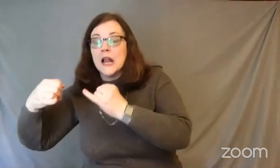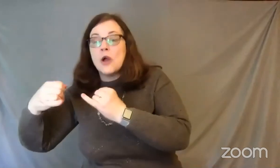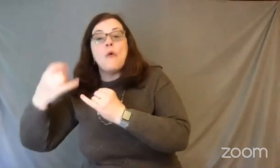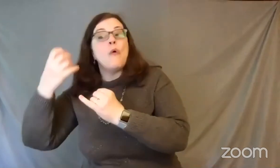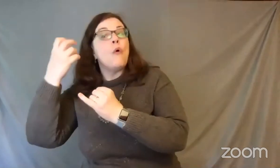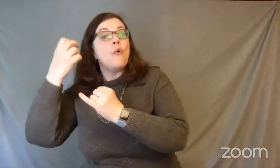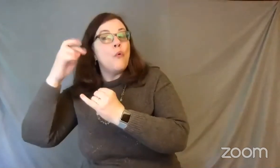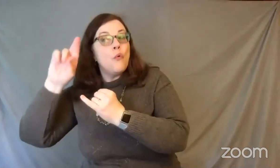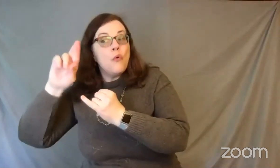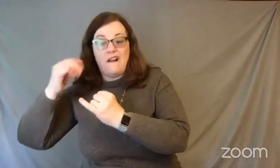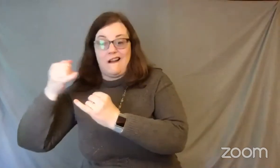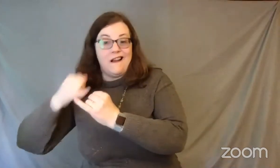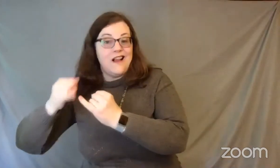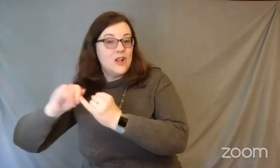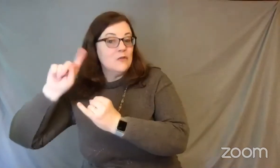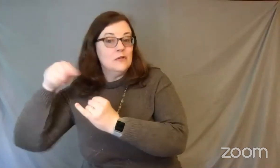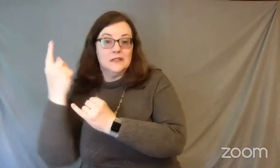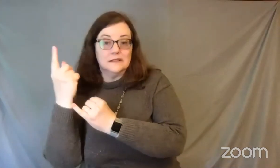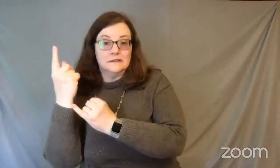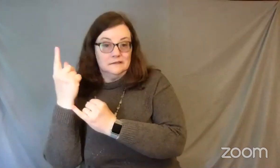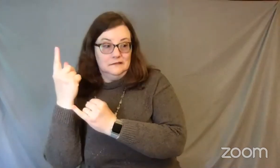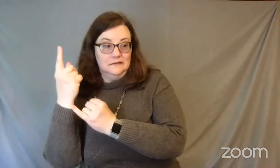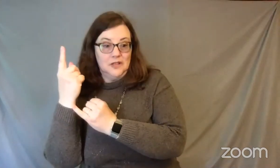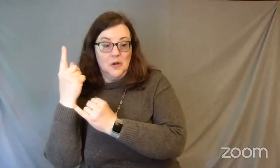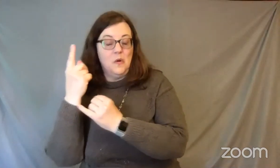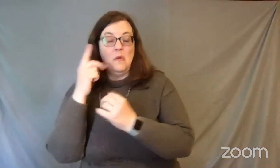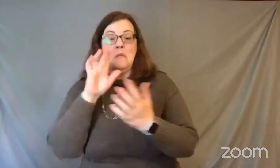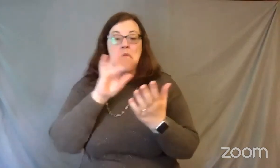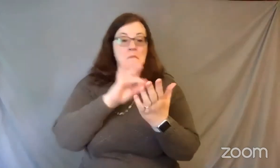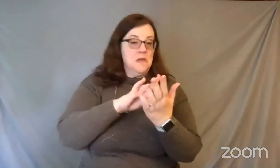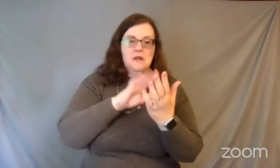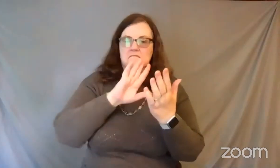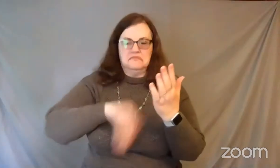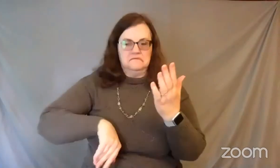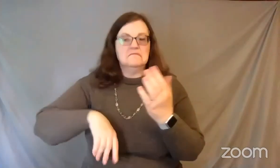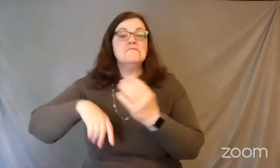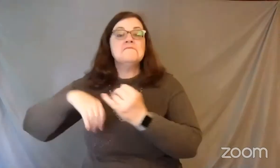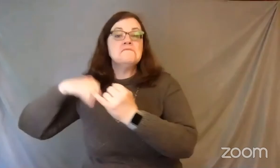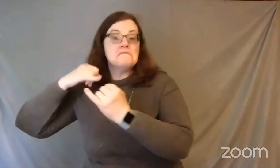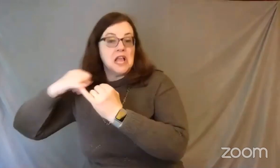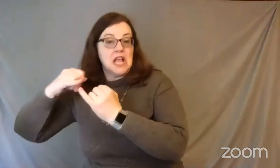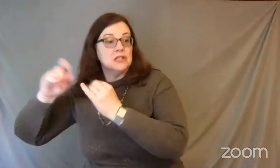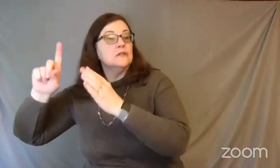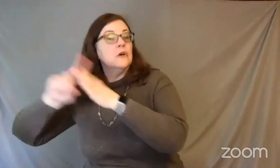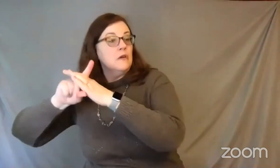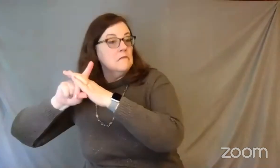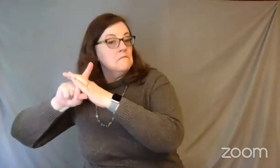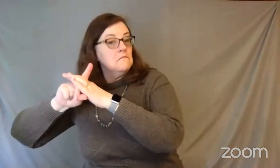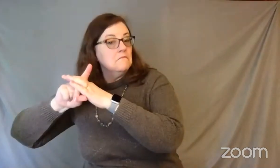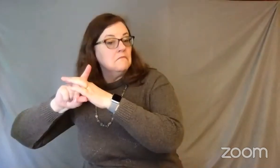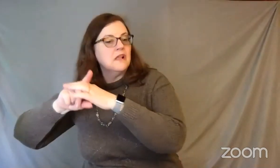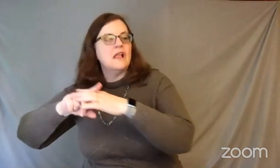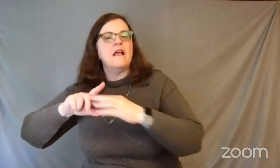It's also possible to see a sign show up in the middle of the sentence and in the final position, or to only be in the final